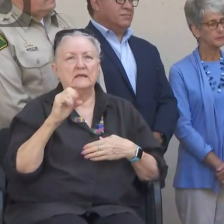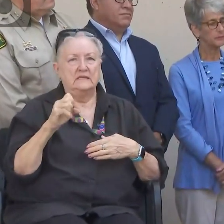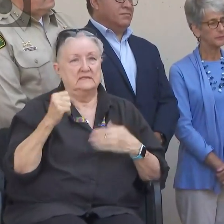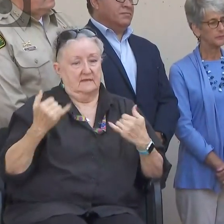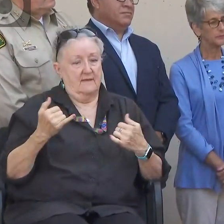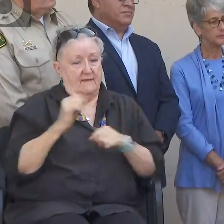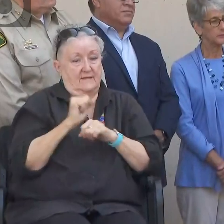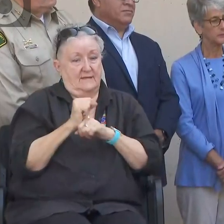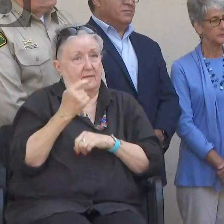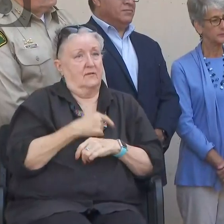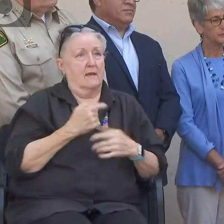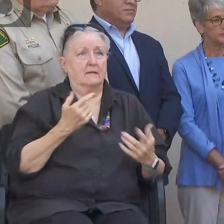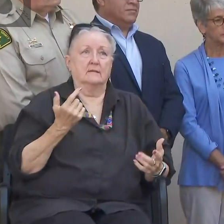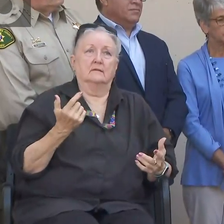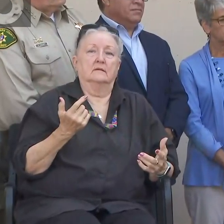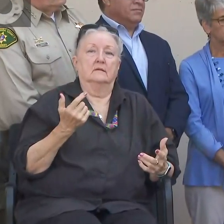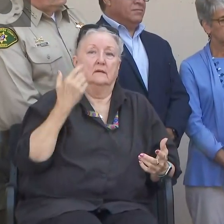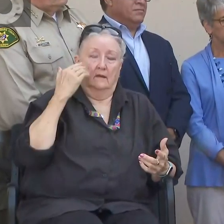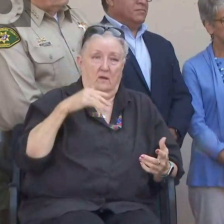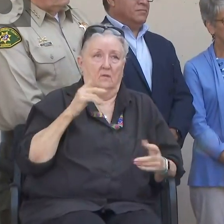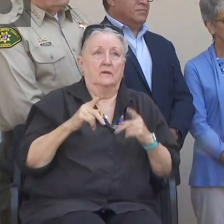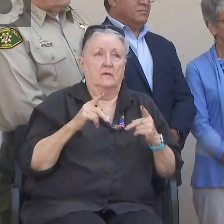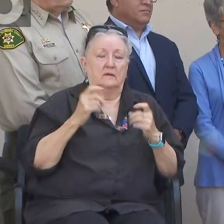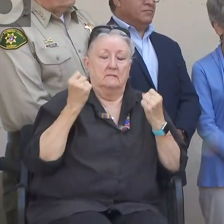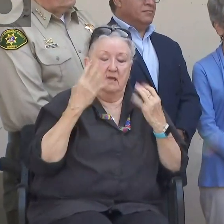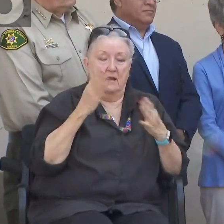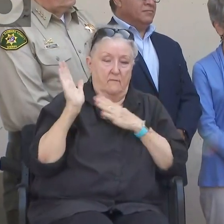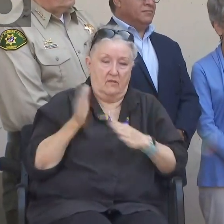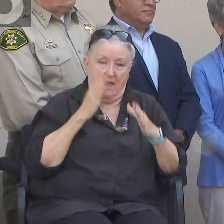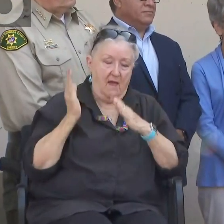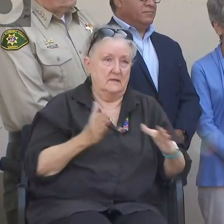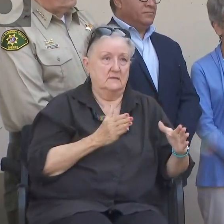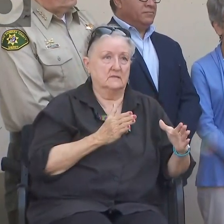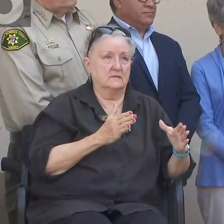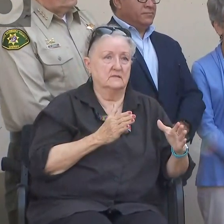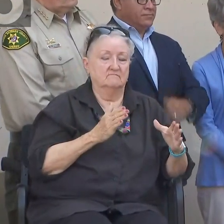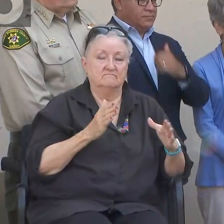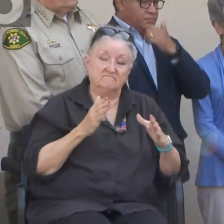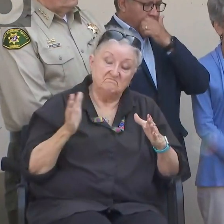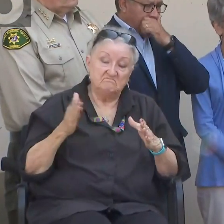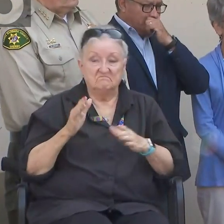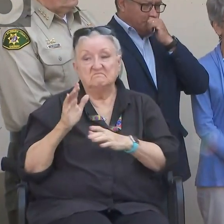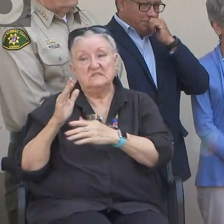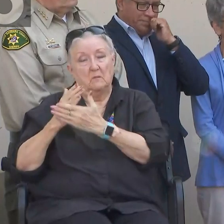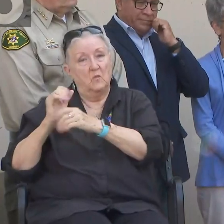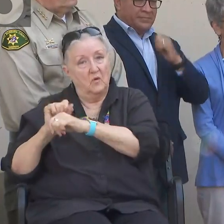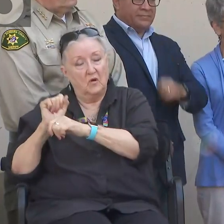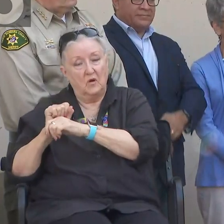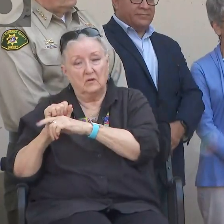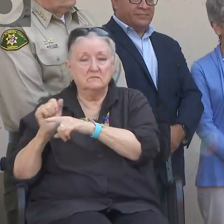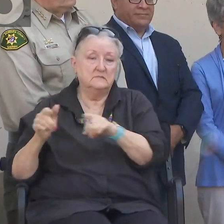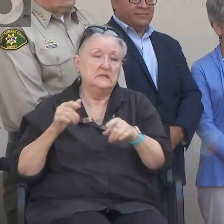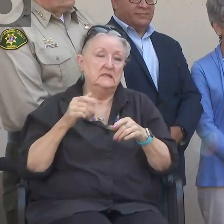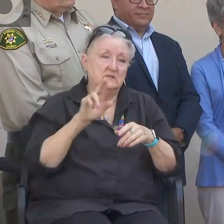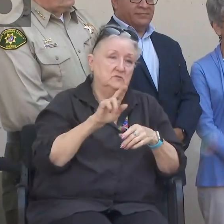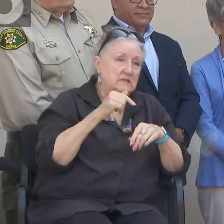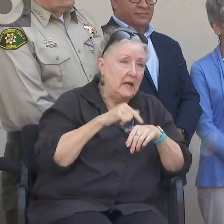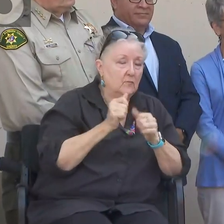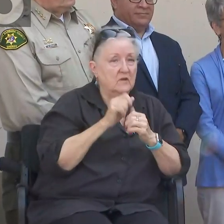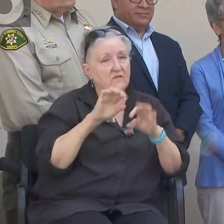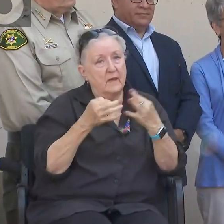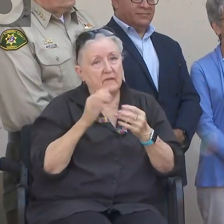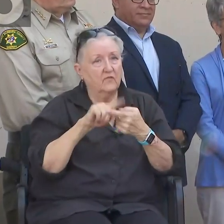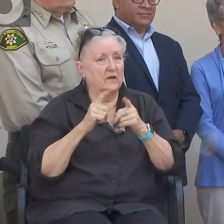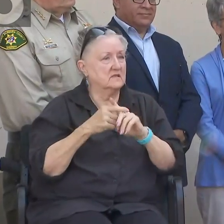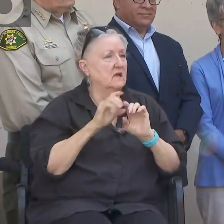Day. I know people probably had many plans ranging from working or spending time with family and friends. I'm